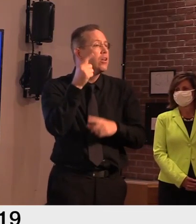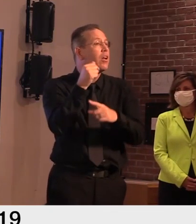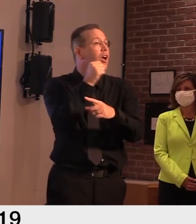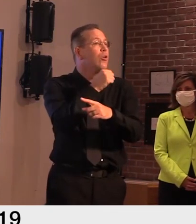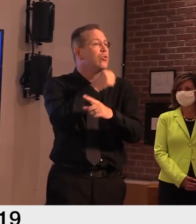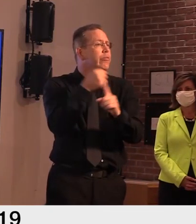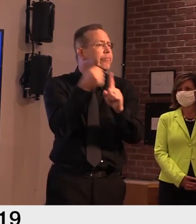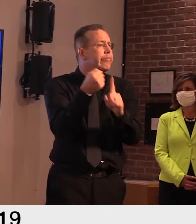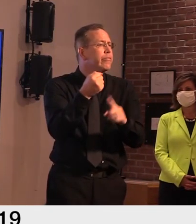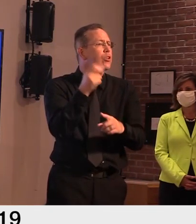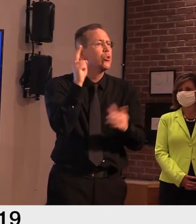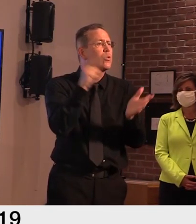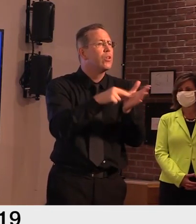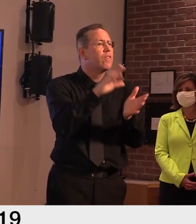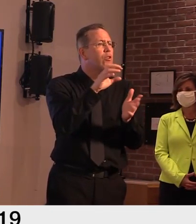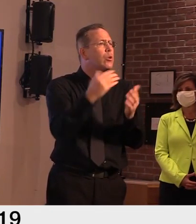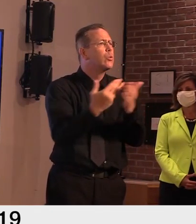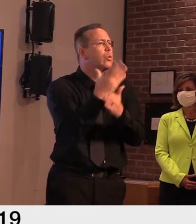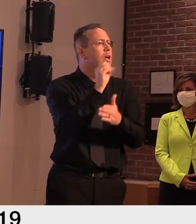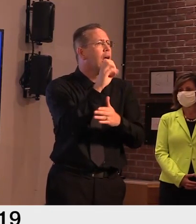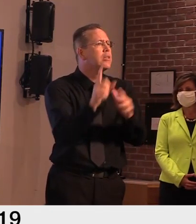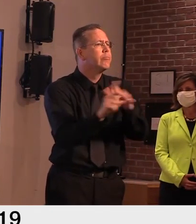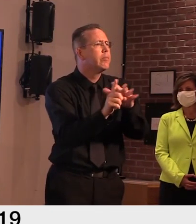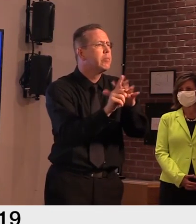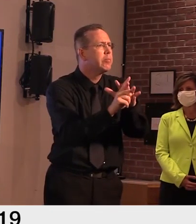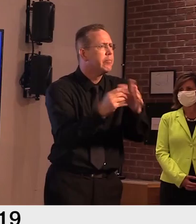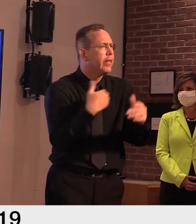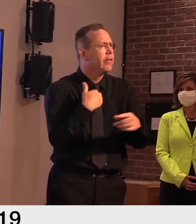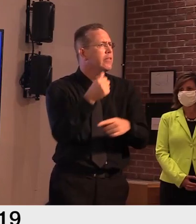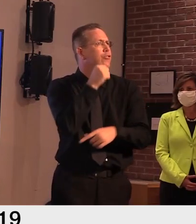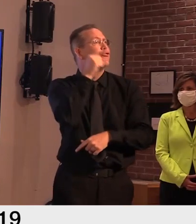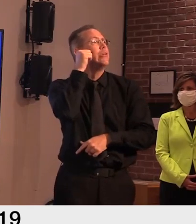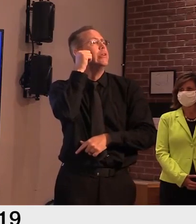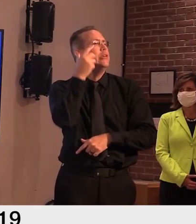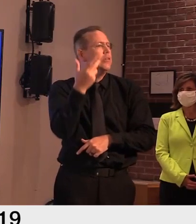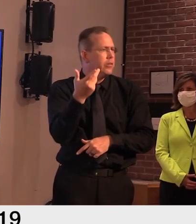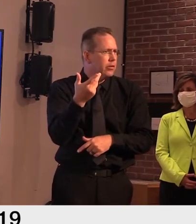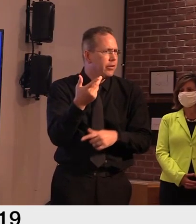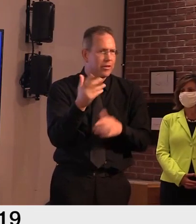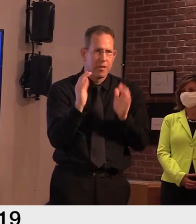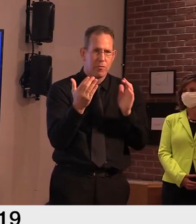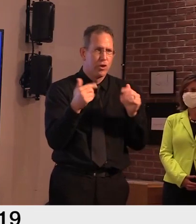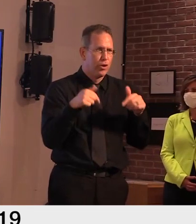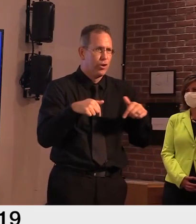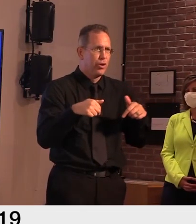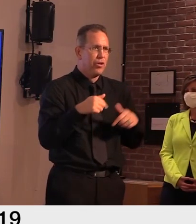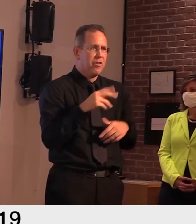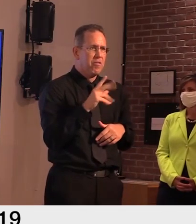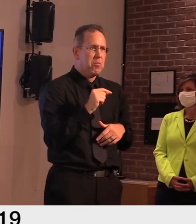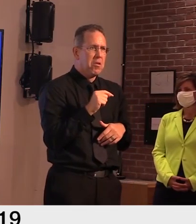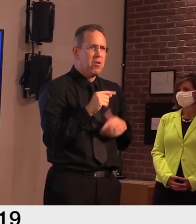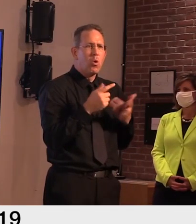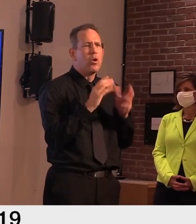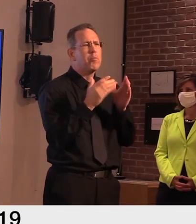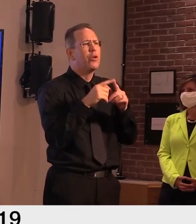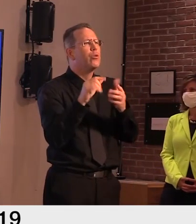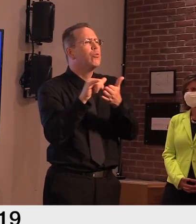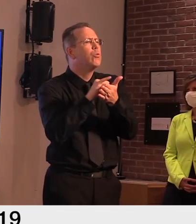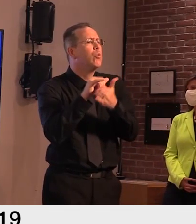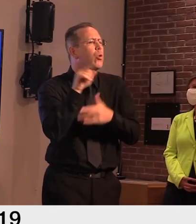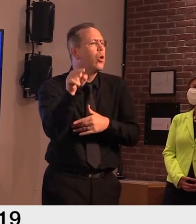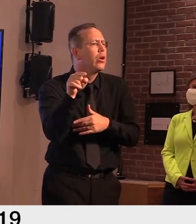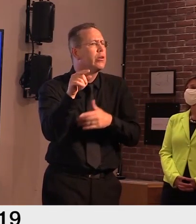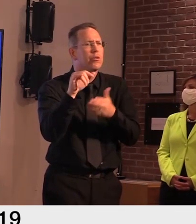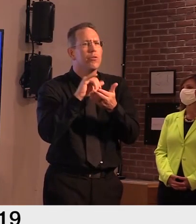us that they have seen sustained growth over a long period of time. In fact, I think just today or yesterday, they